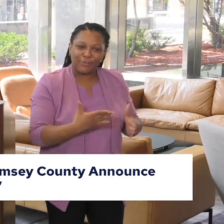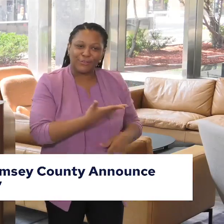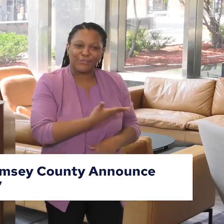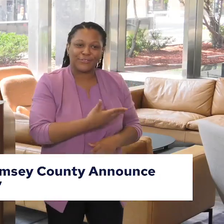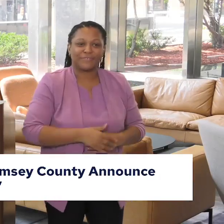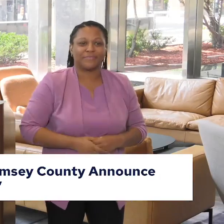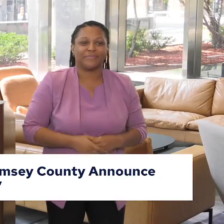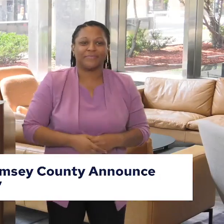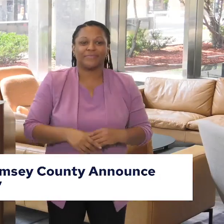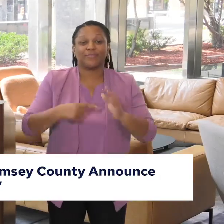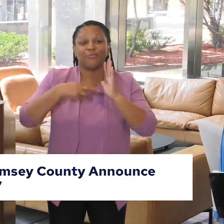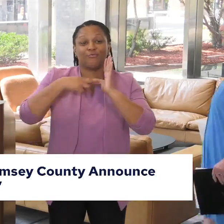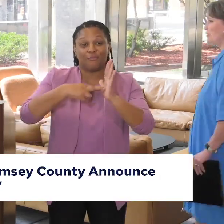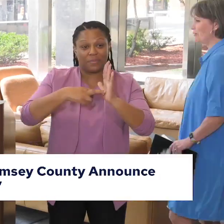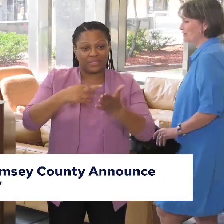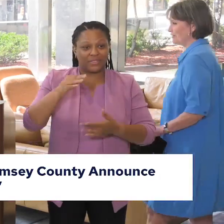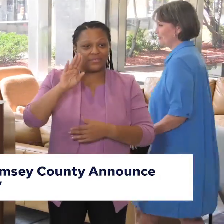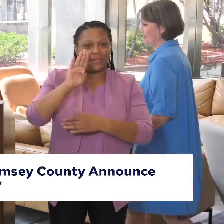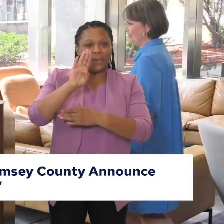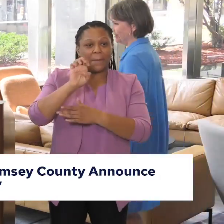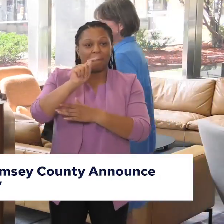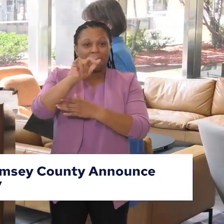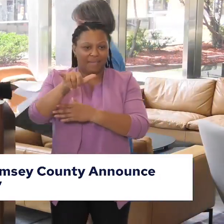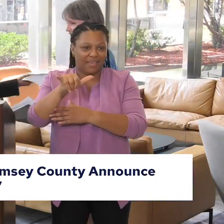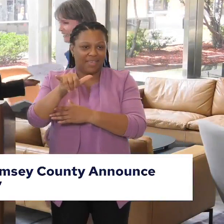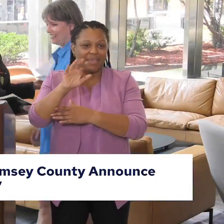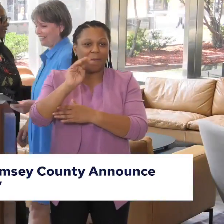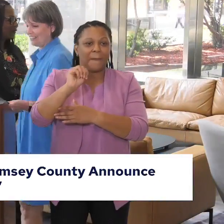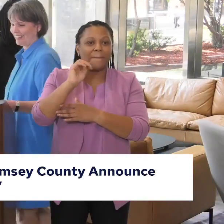Congressional Leader, Representative Betty McCullen. Thank you.